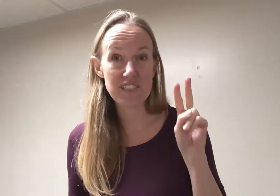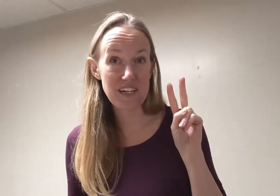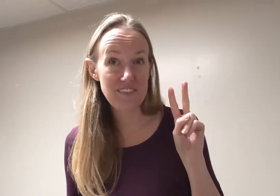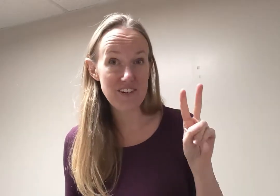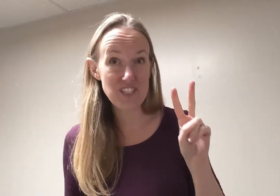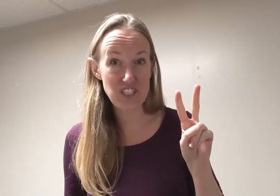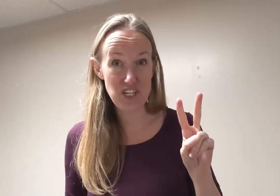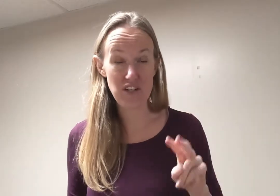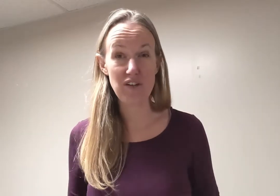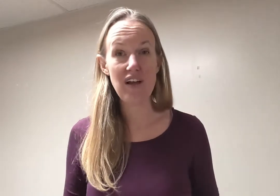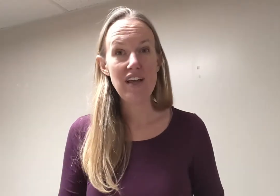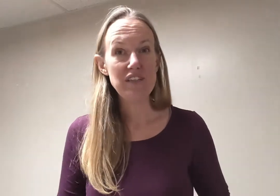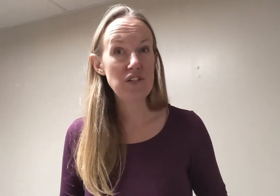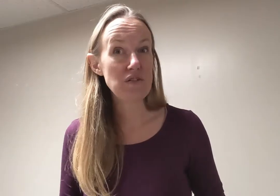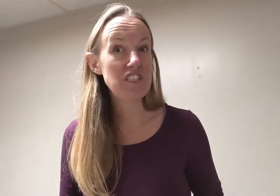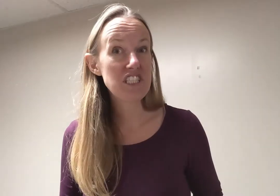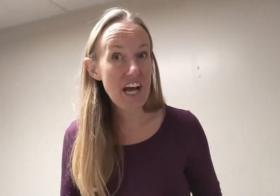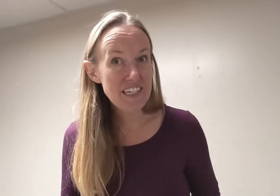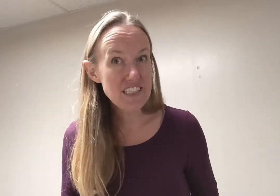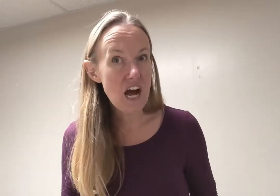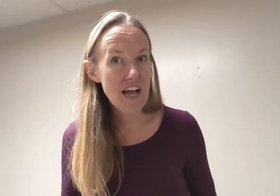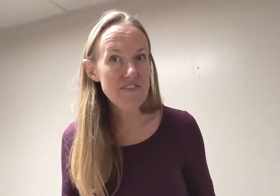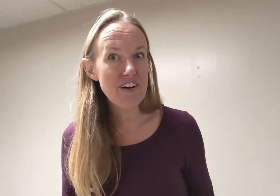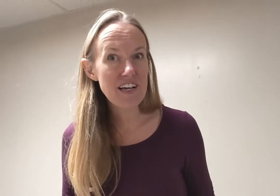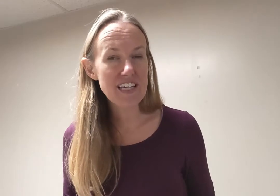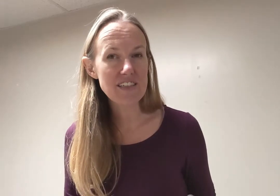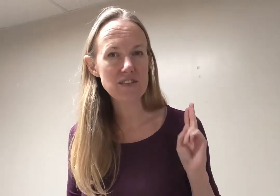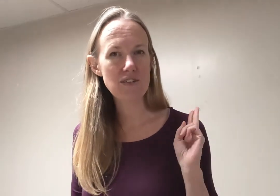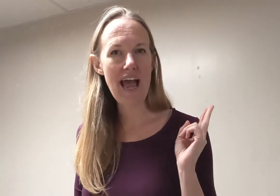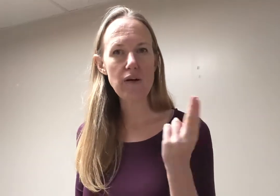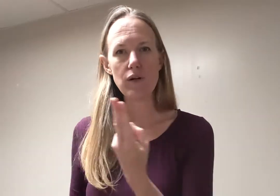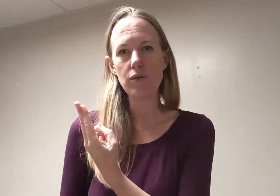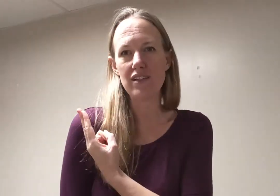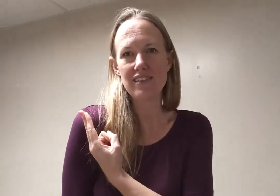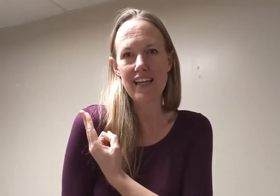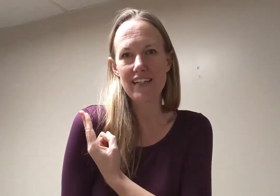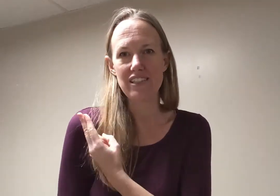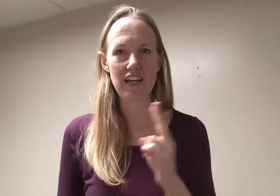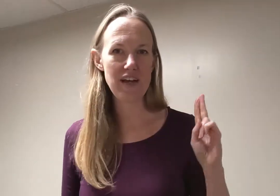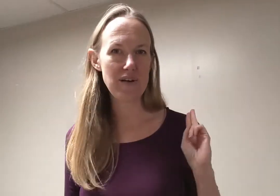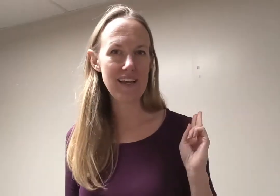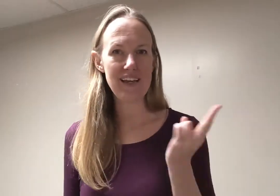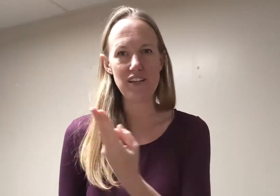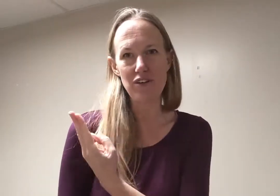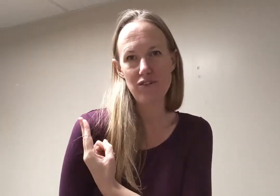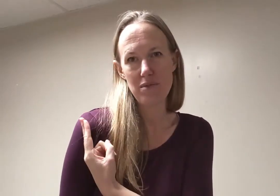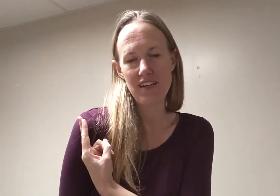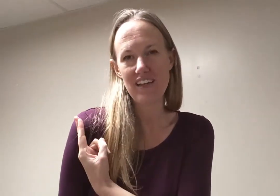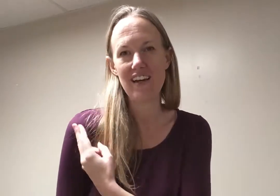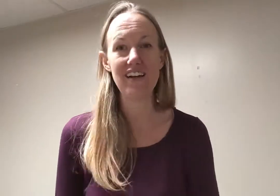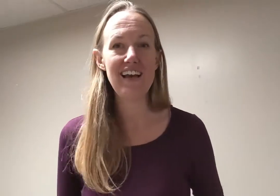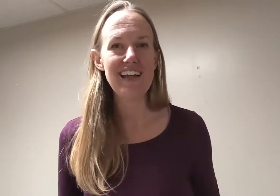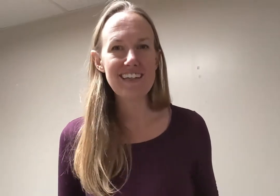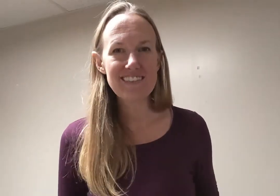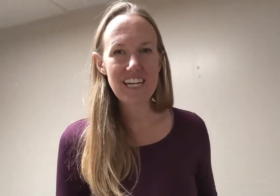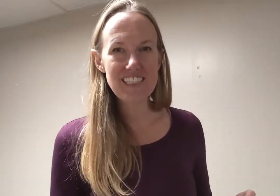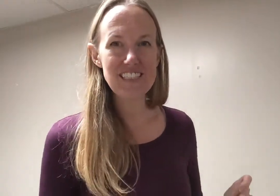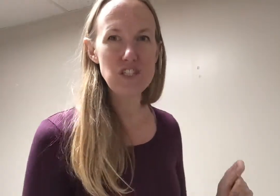starting verse 2. So judge, we learned that yesterday, right? A U from here to here. Now judge is a